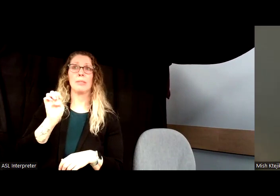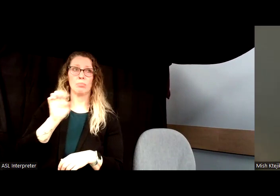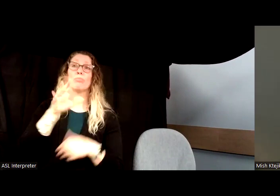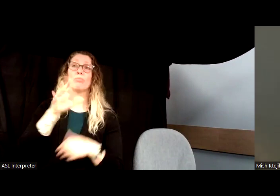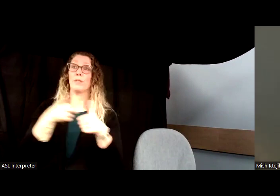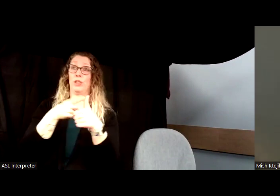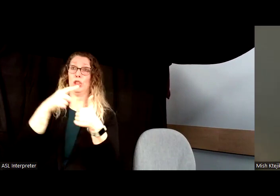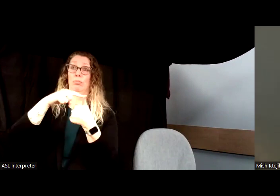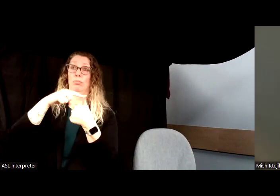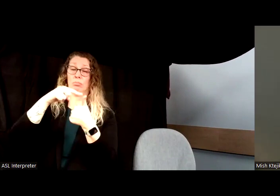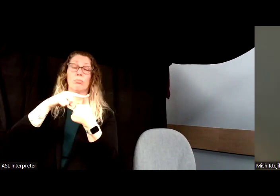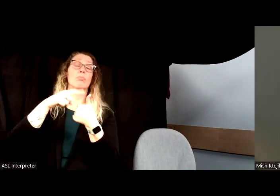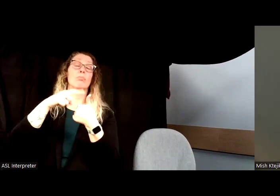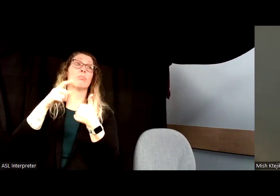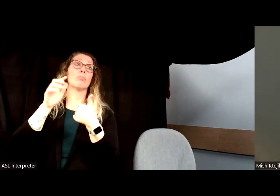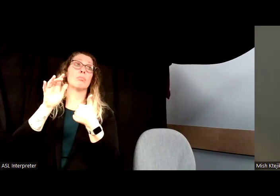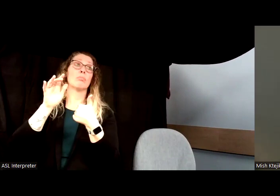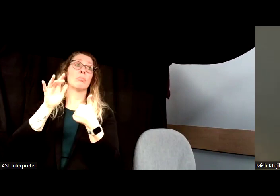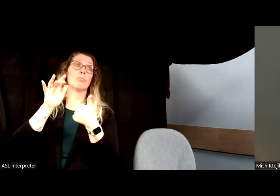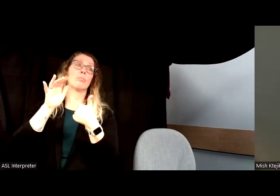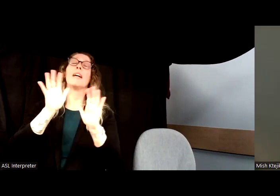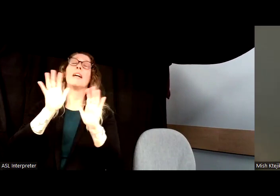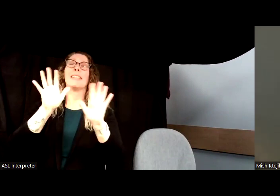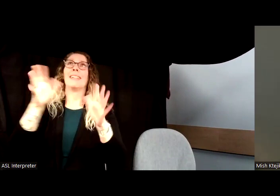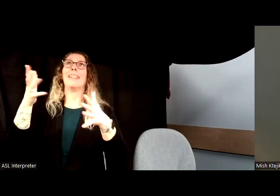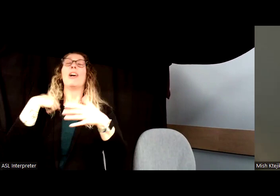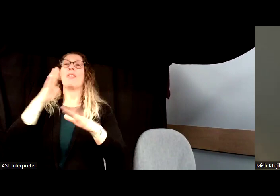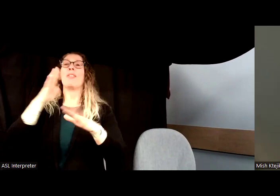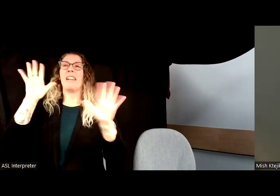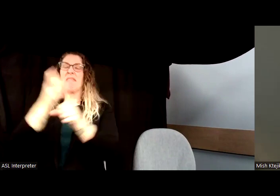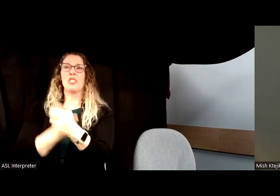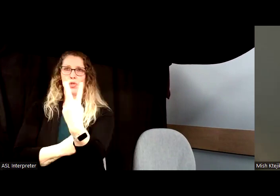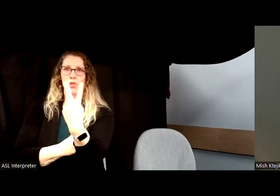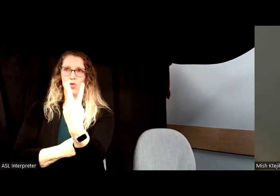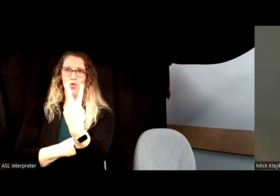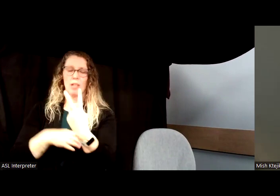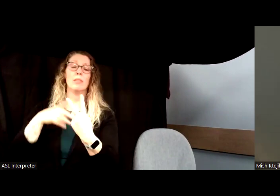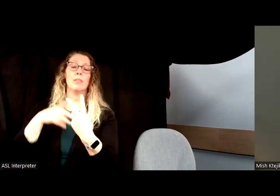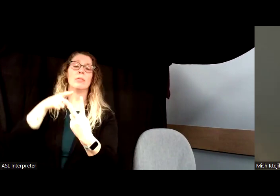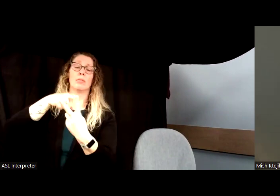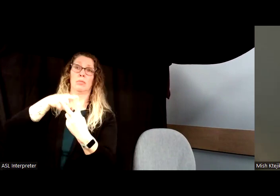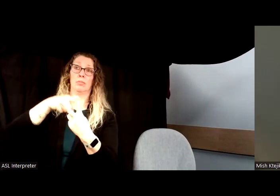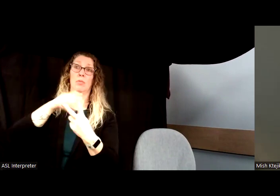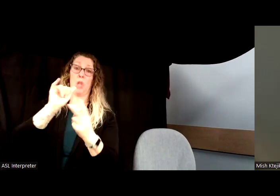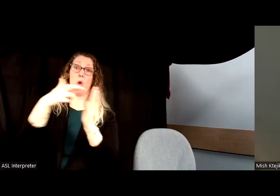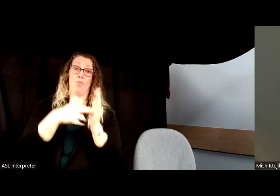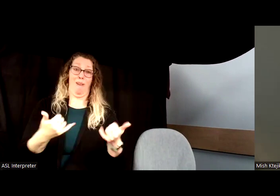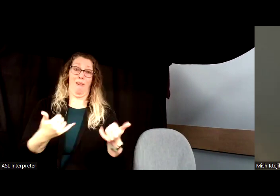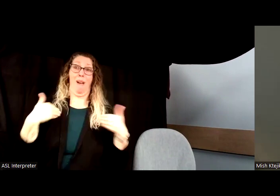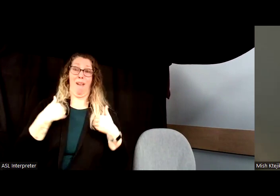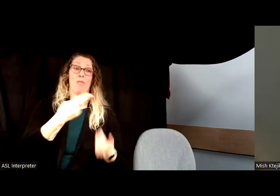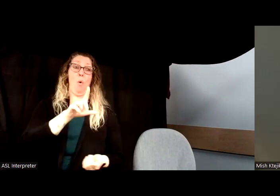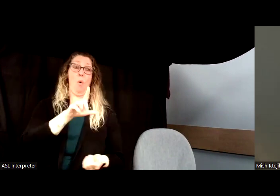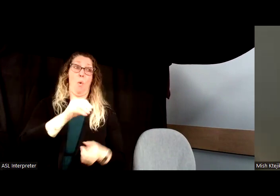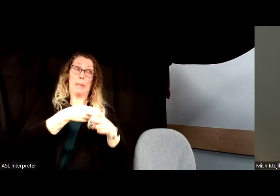the first option would be to, I'm just gonna narrow it down to two. take the rules that are in place now, the HLO